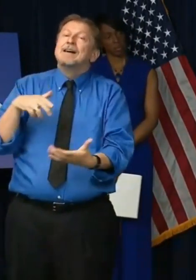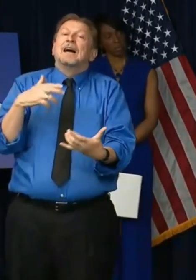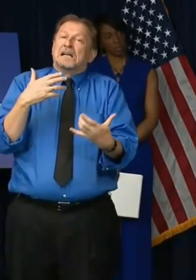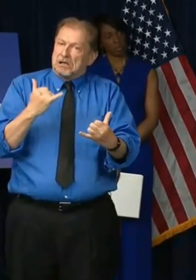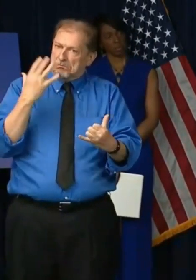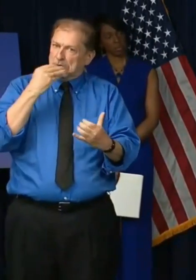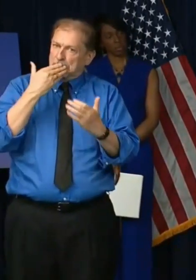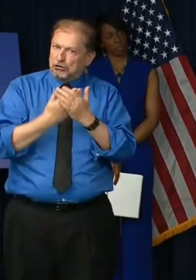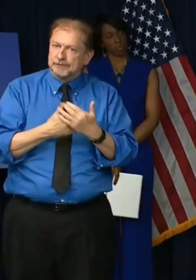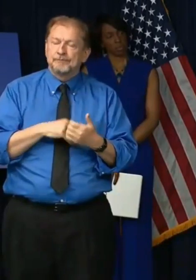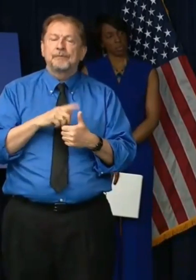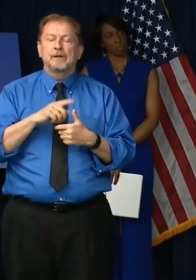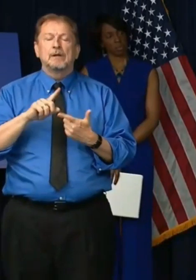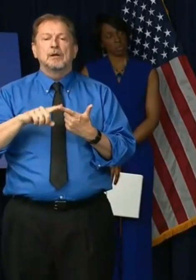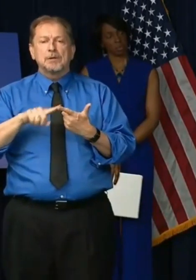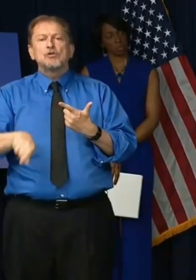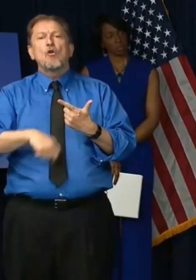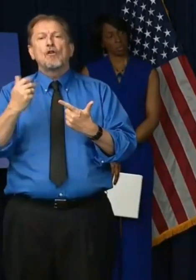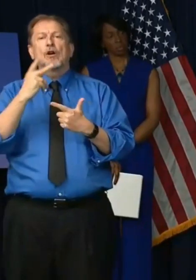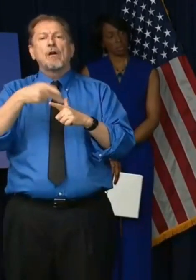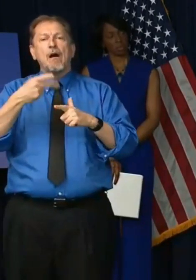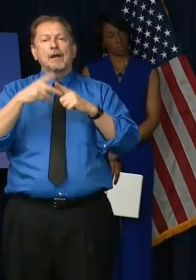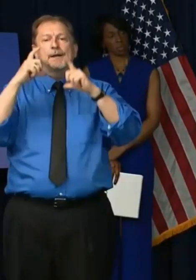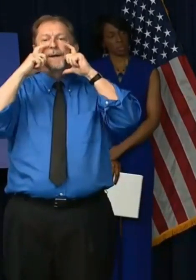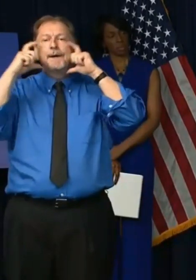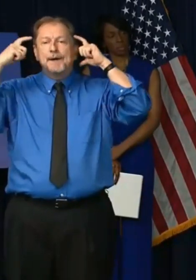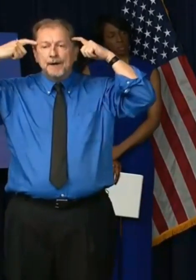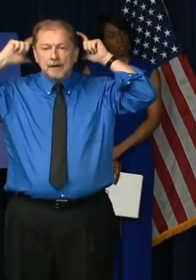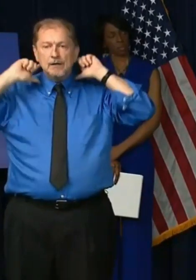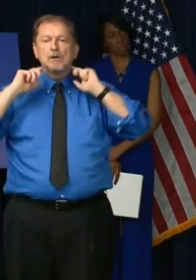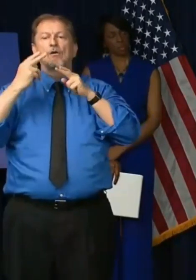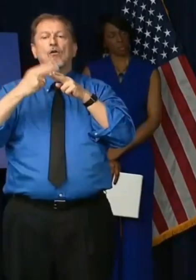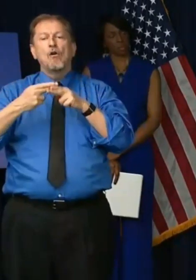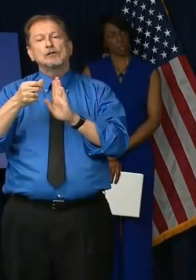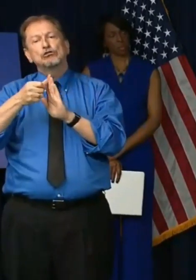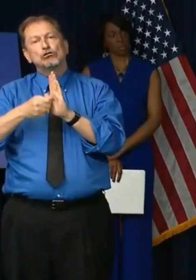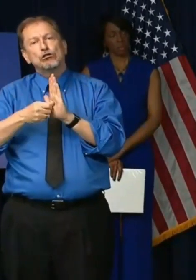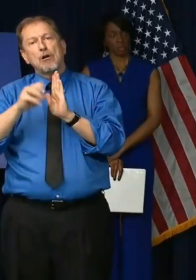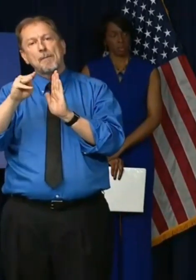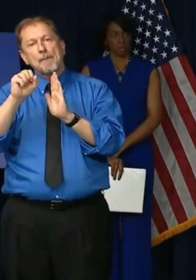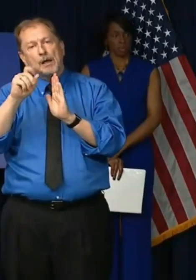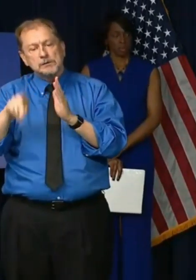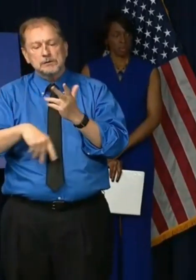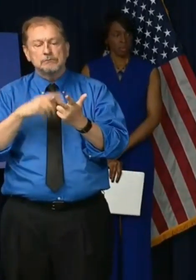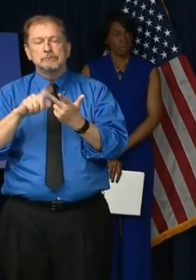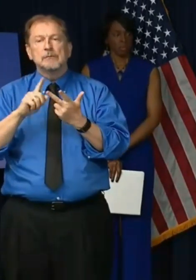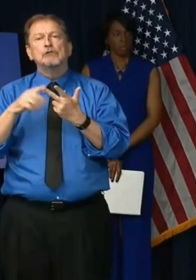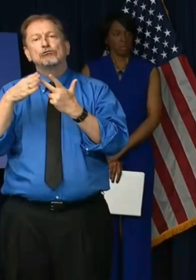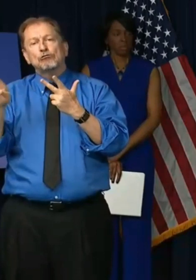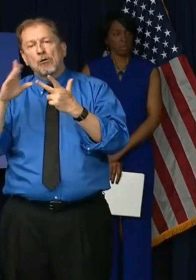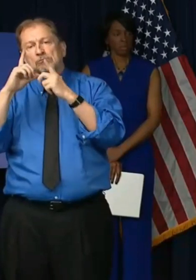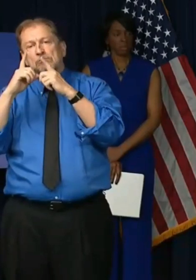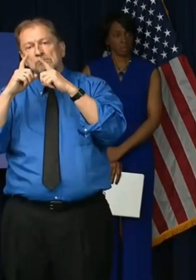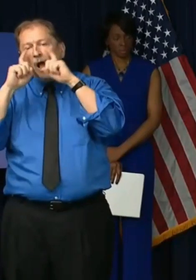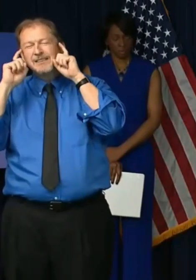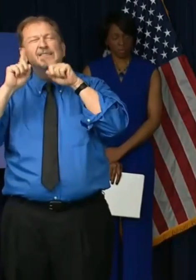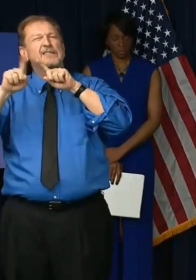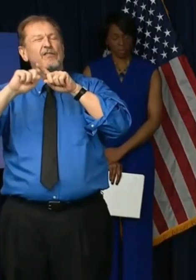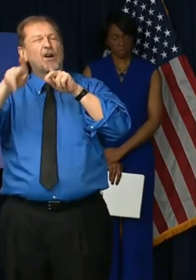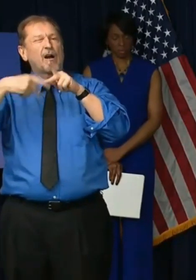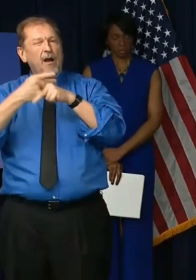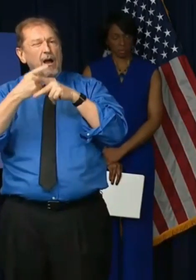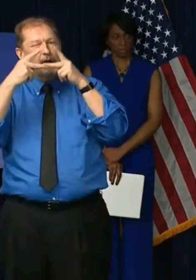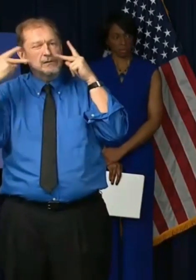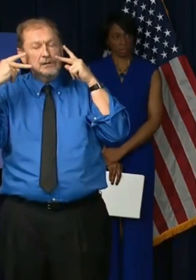kinds of face coverings like surgical masks or, general medical masks. Gowns are in shorter